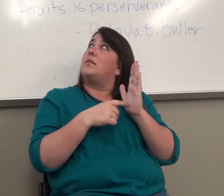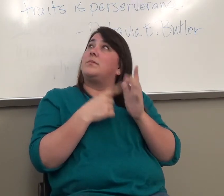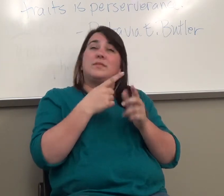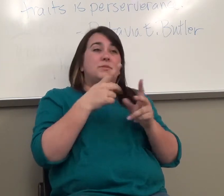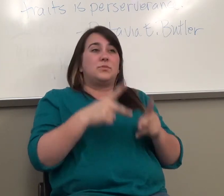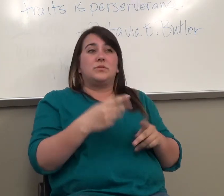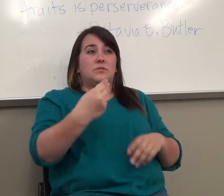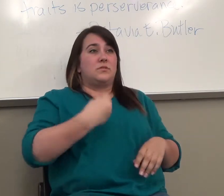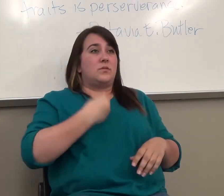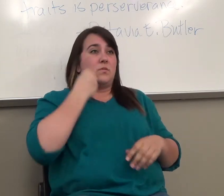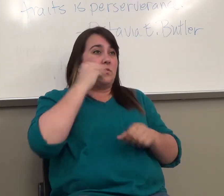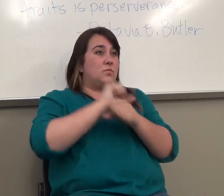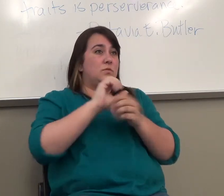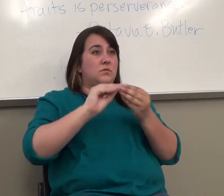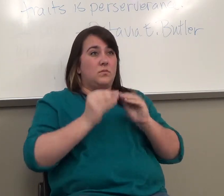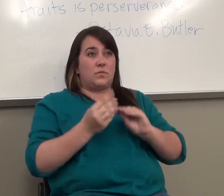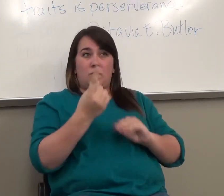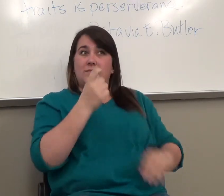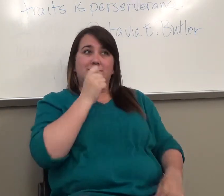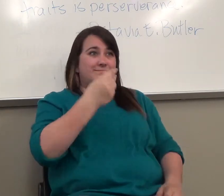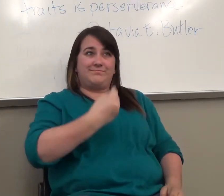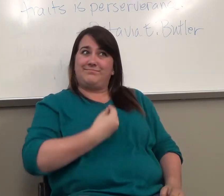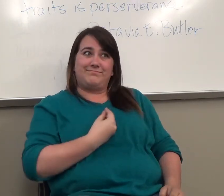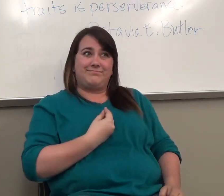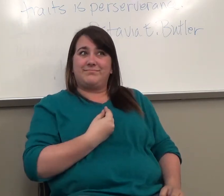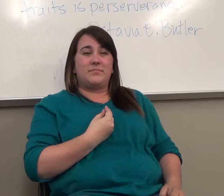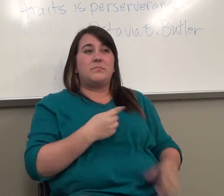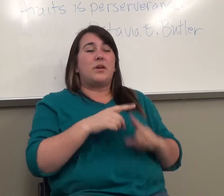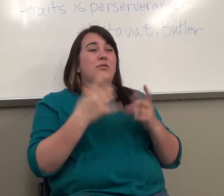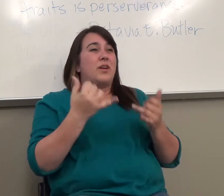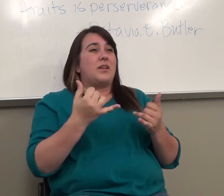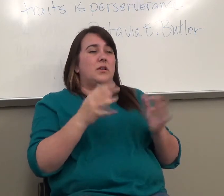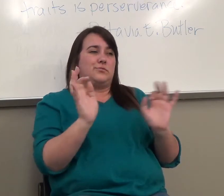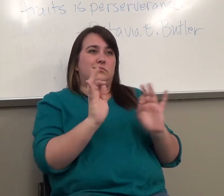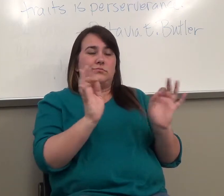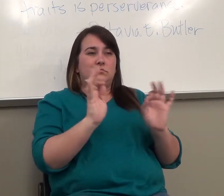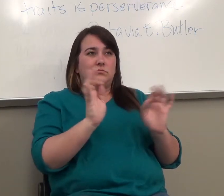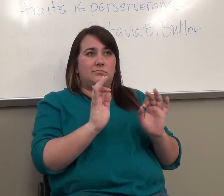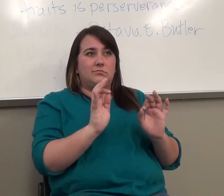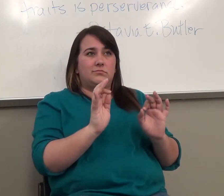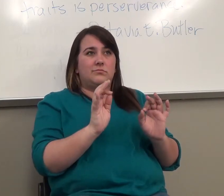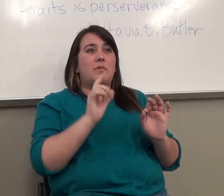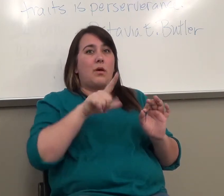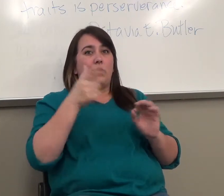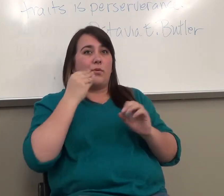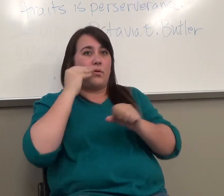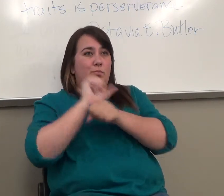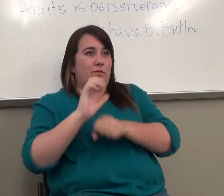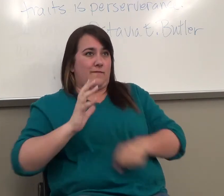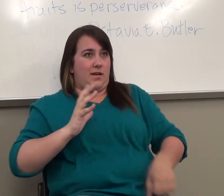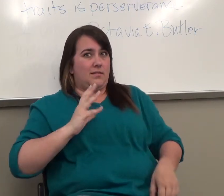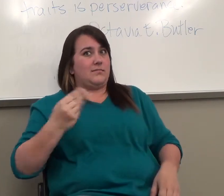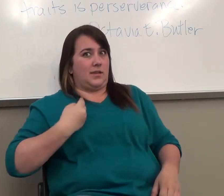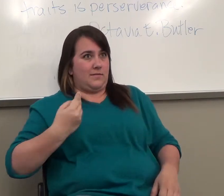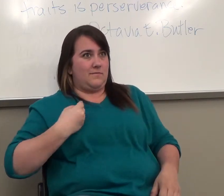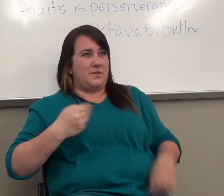but at this point, that's not a problem. This person has turned in the other homeworks. They're missing 1 homework. That's not going to make or break